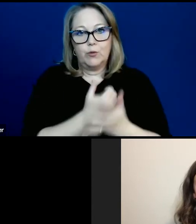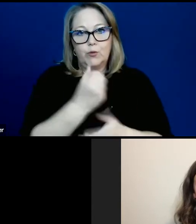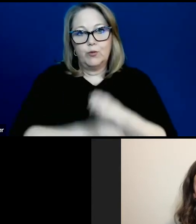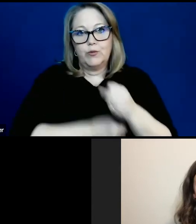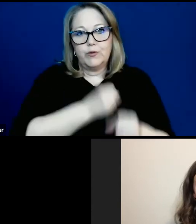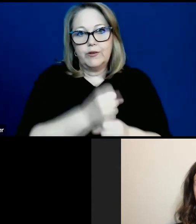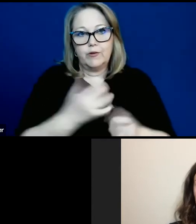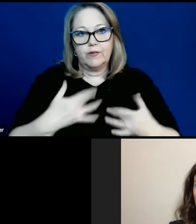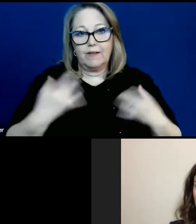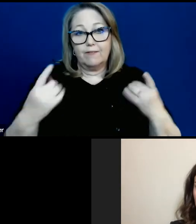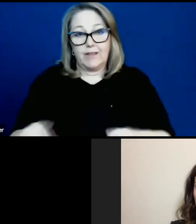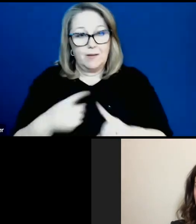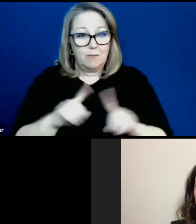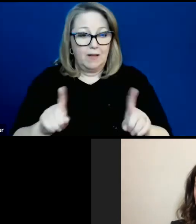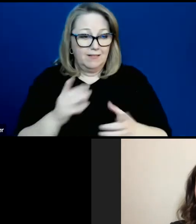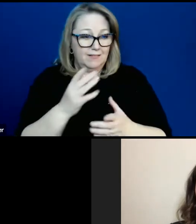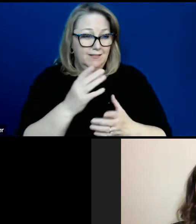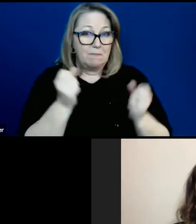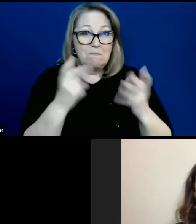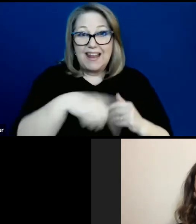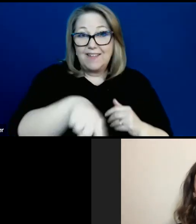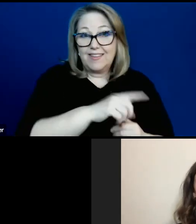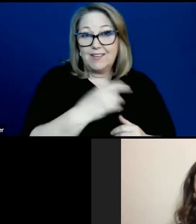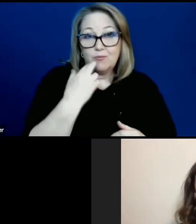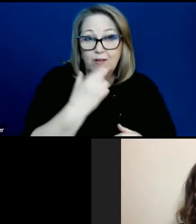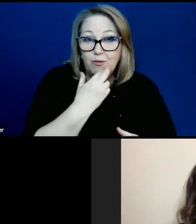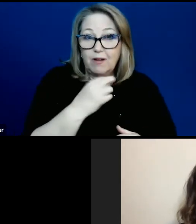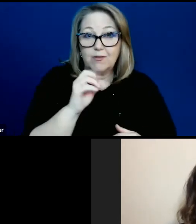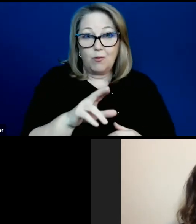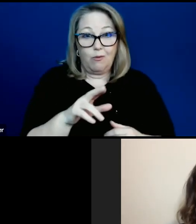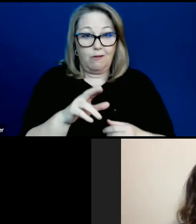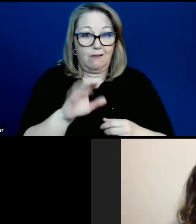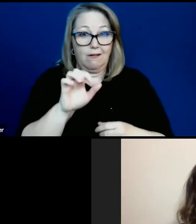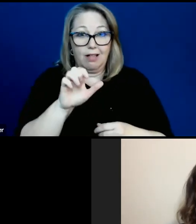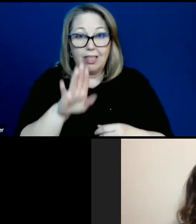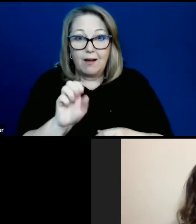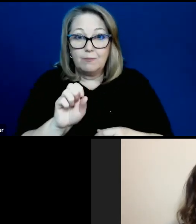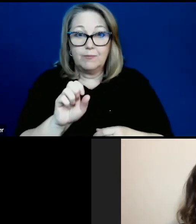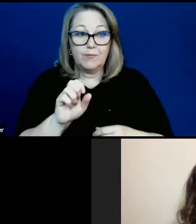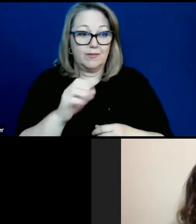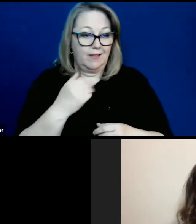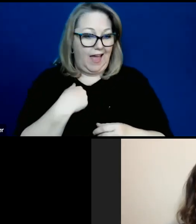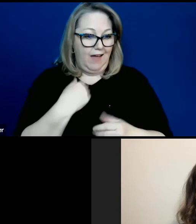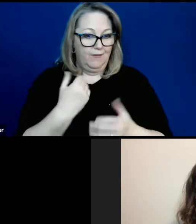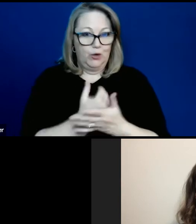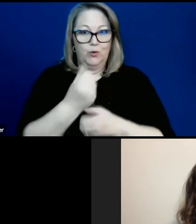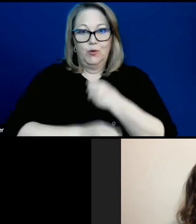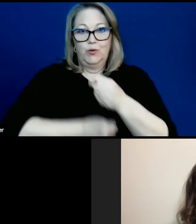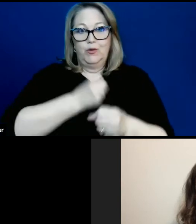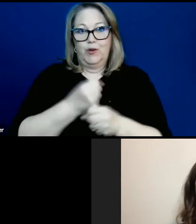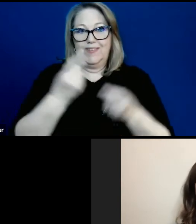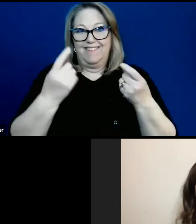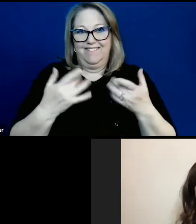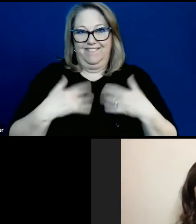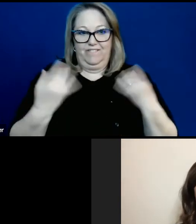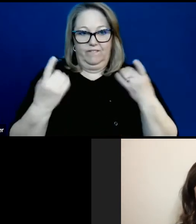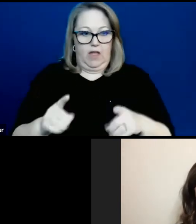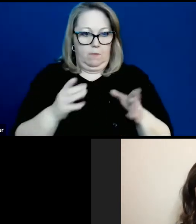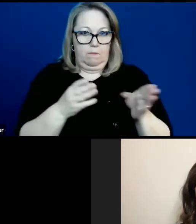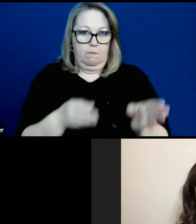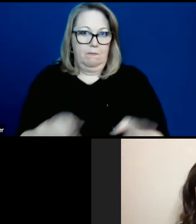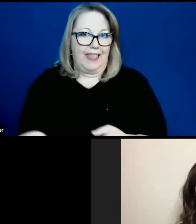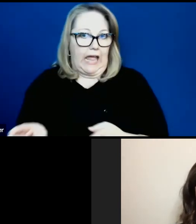them have some sort of special and you have to pre-purchase this and obviously there are limits, but